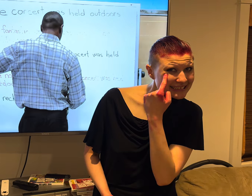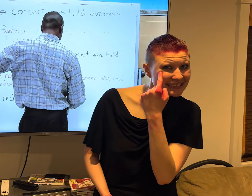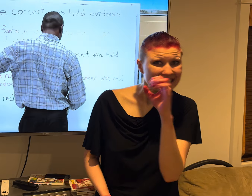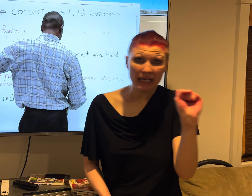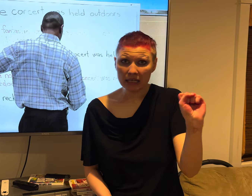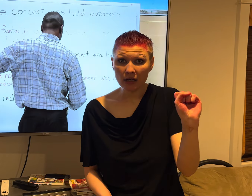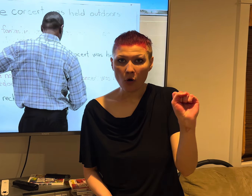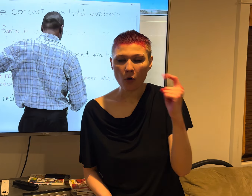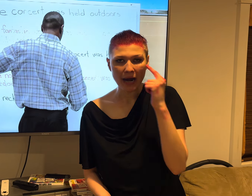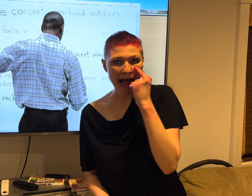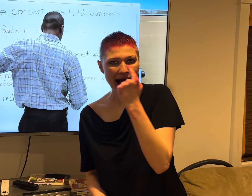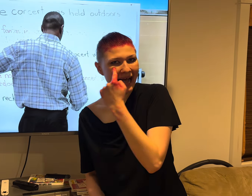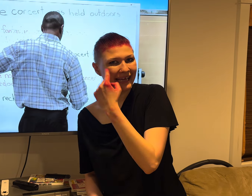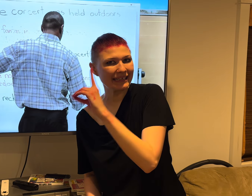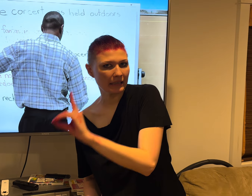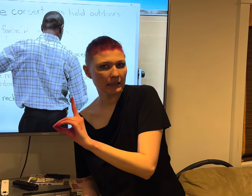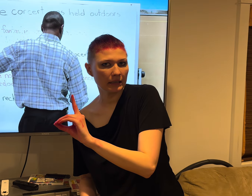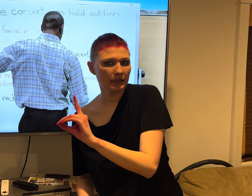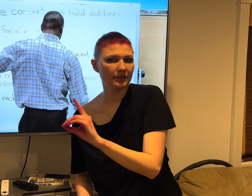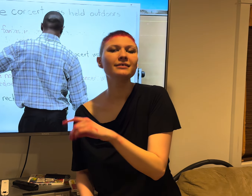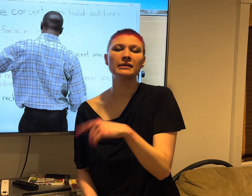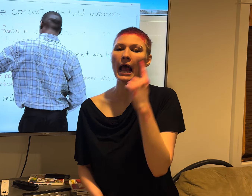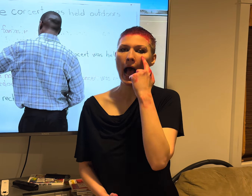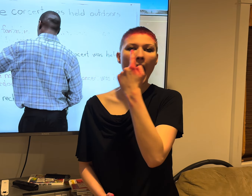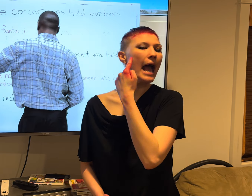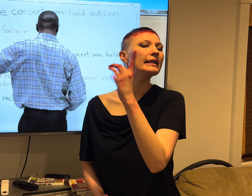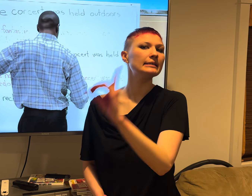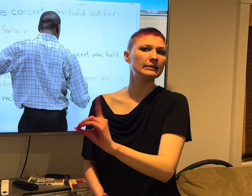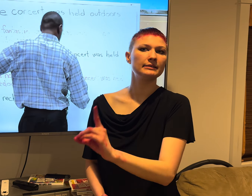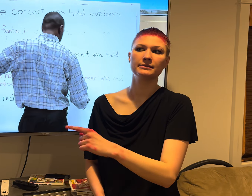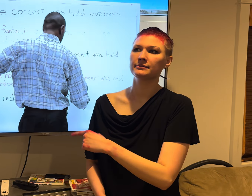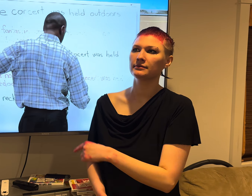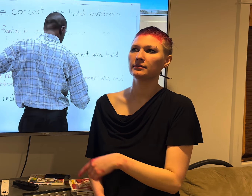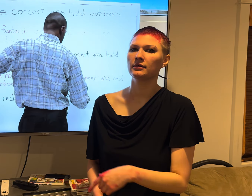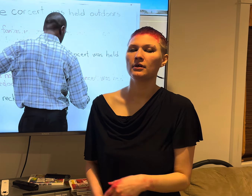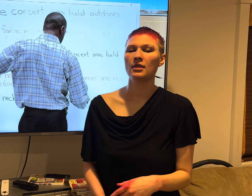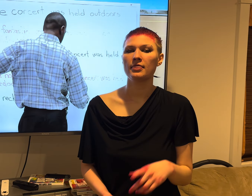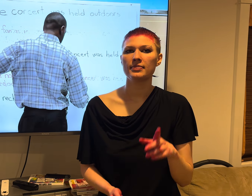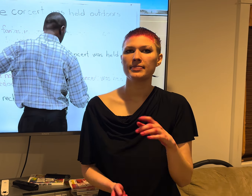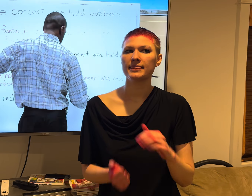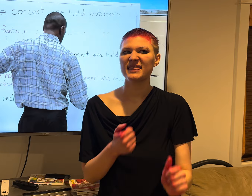I just said that. The Reckless Black Eyed Peas concert.